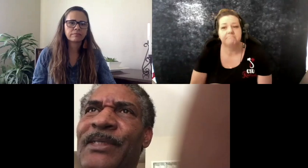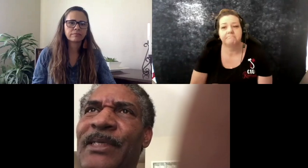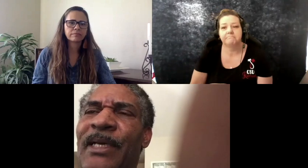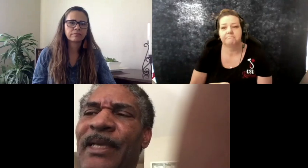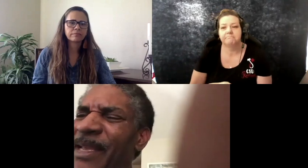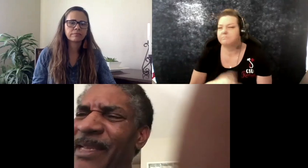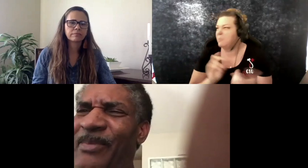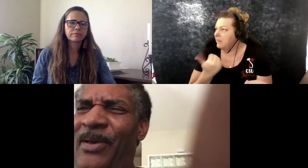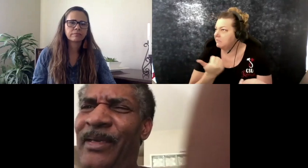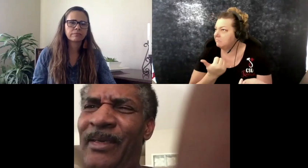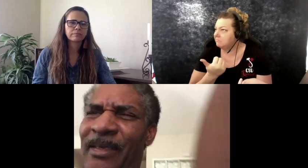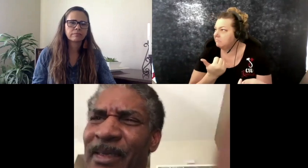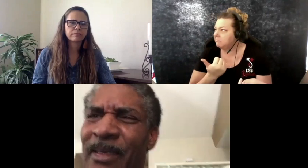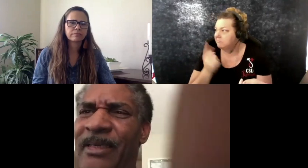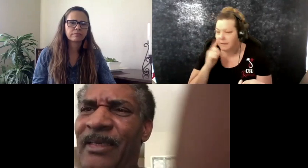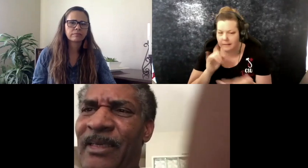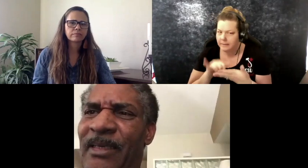what else has he done? I think that's about it.